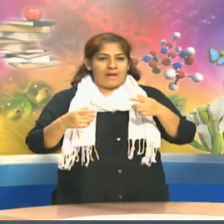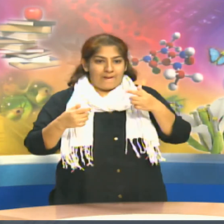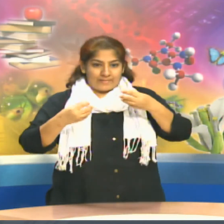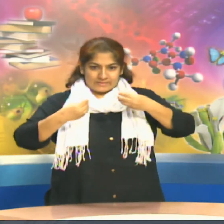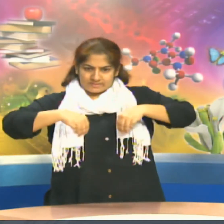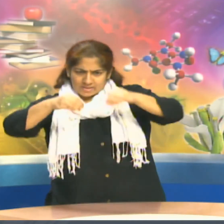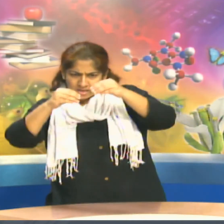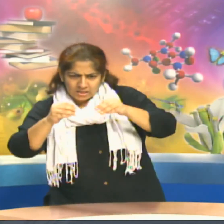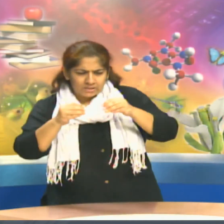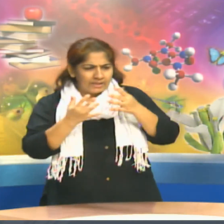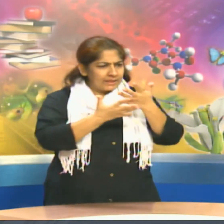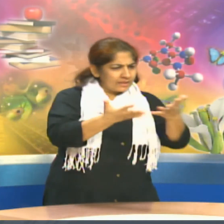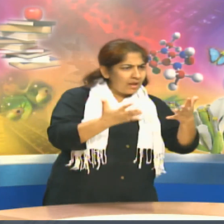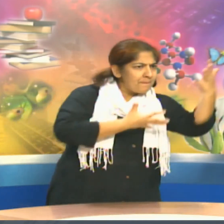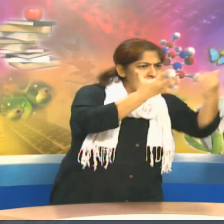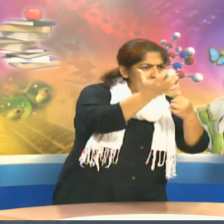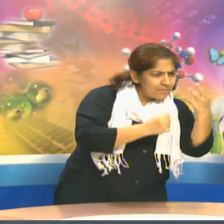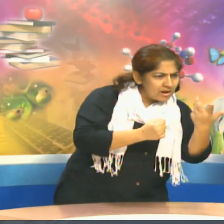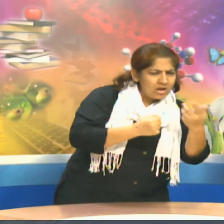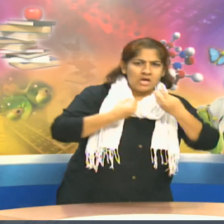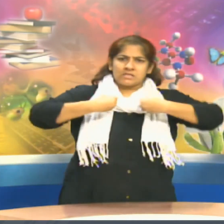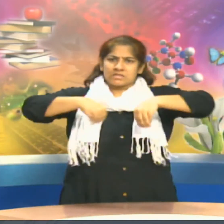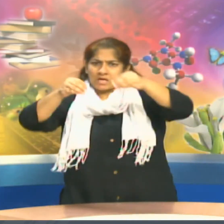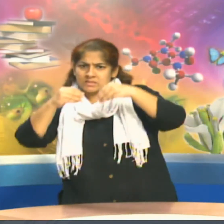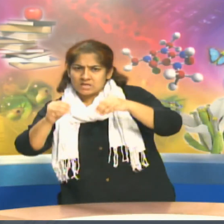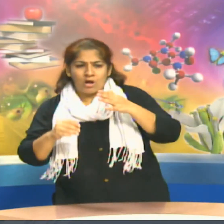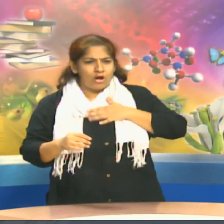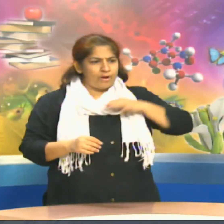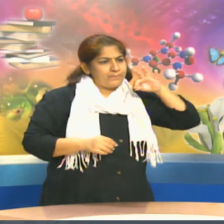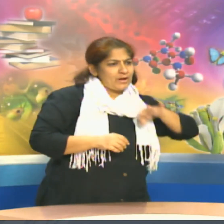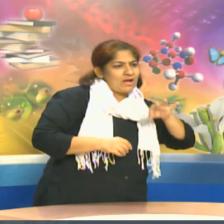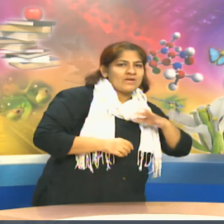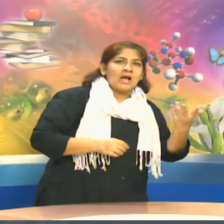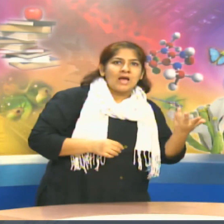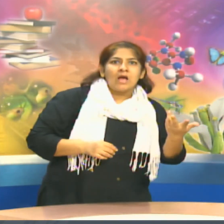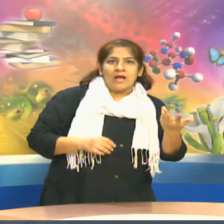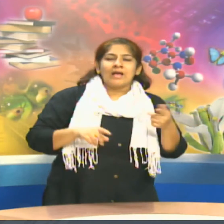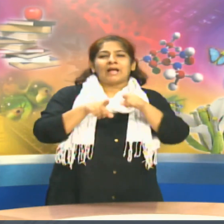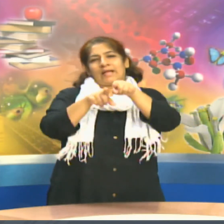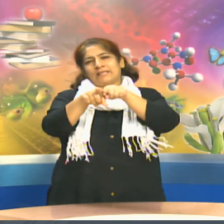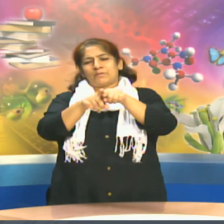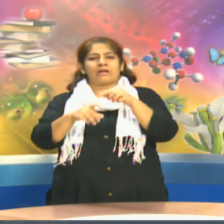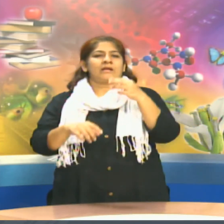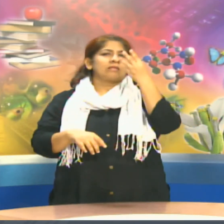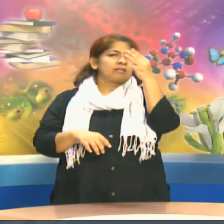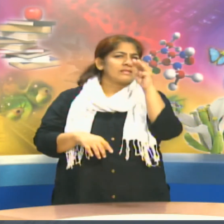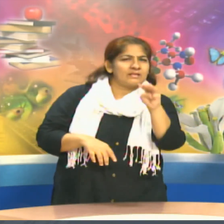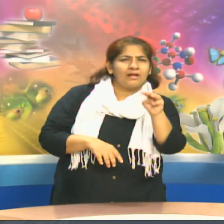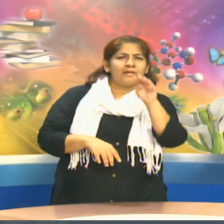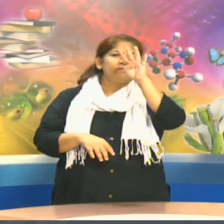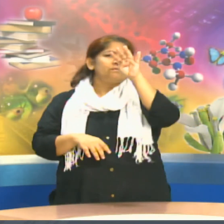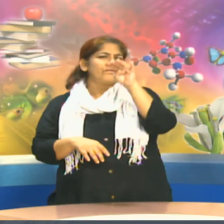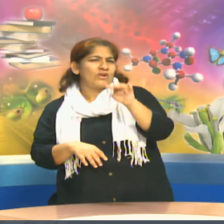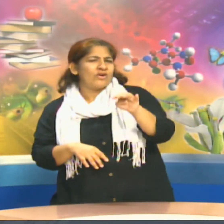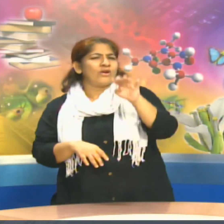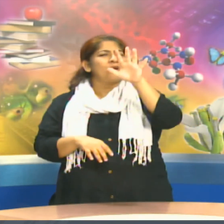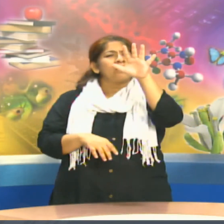business, company, we do sales, then we buy things, then we do sales, we get profit